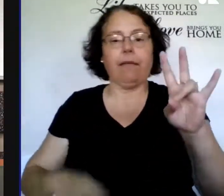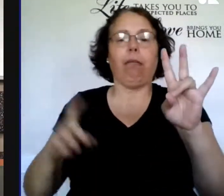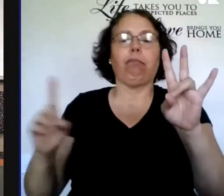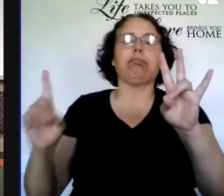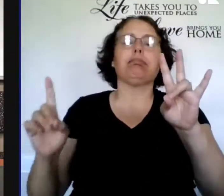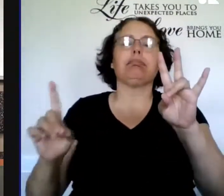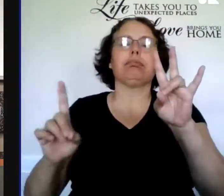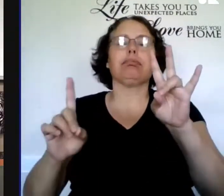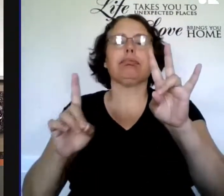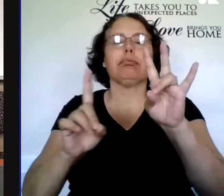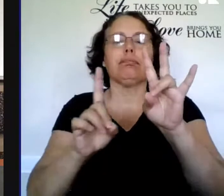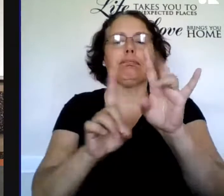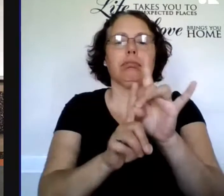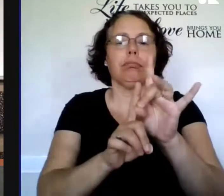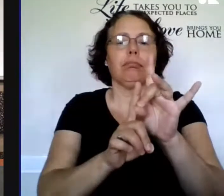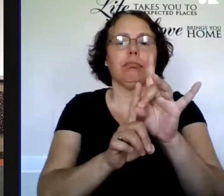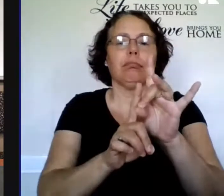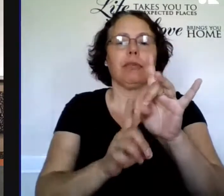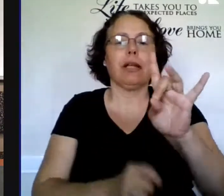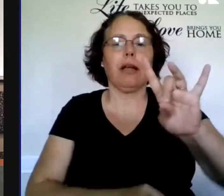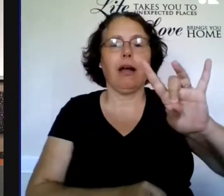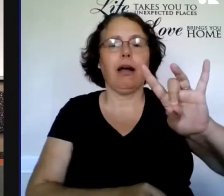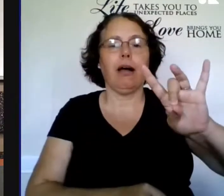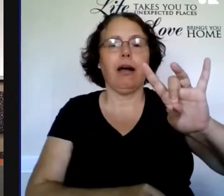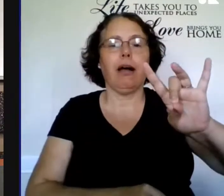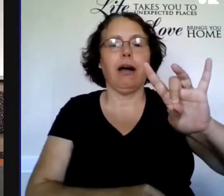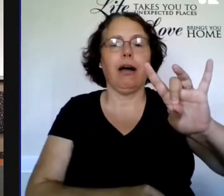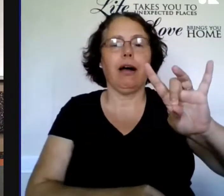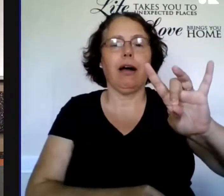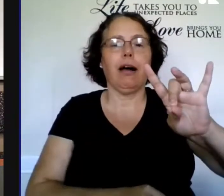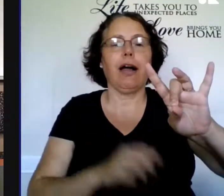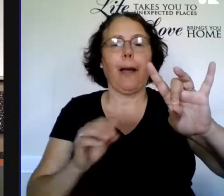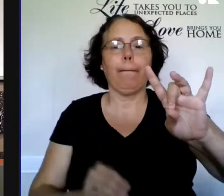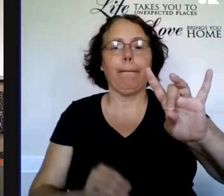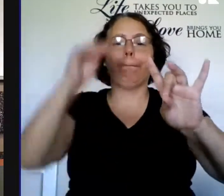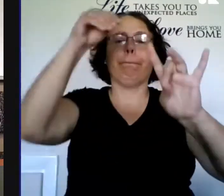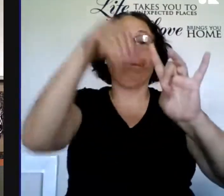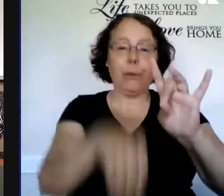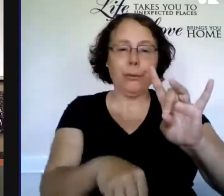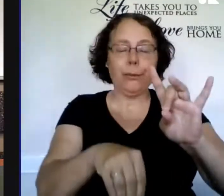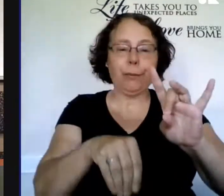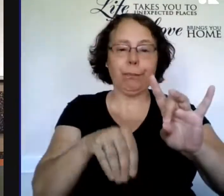one, straight into the tub. Splash!